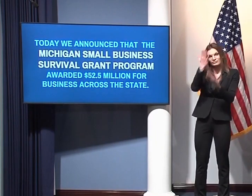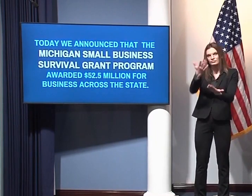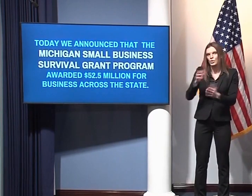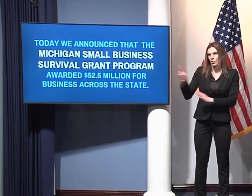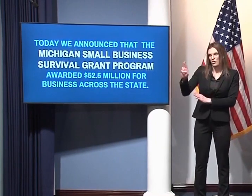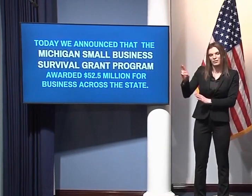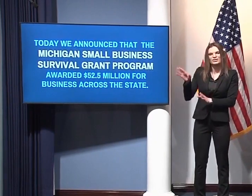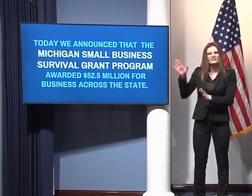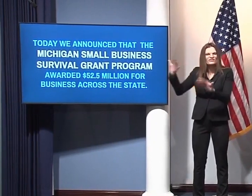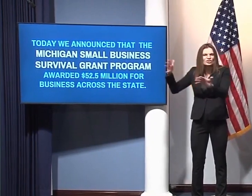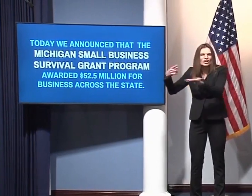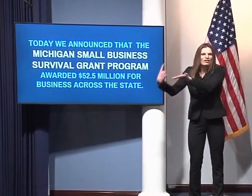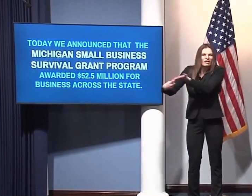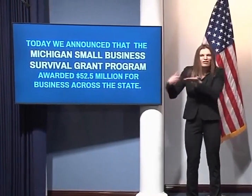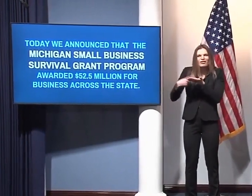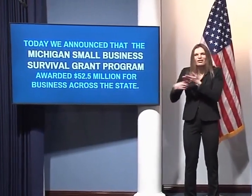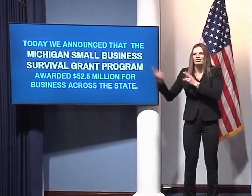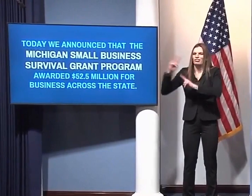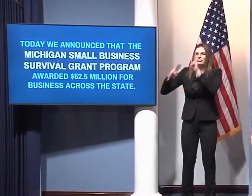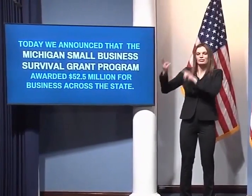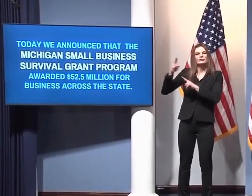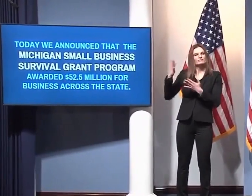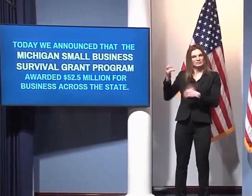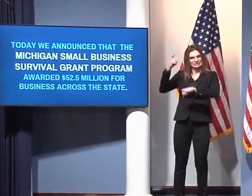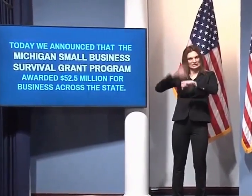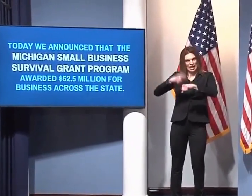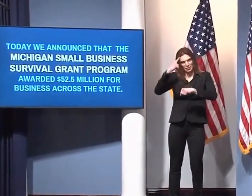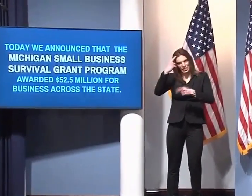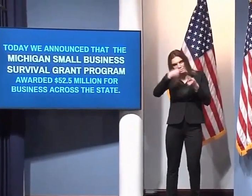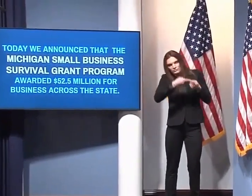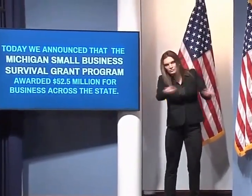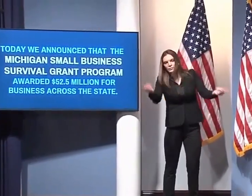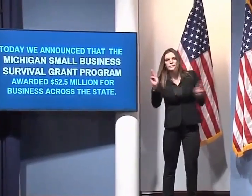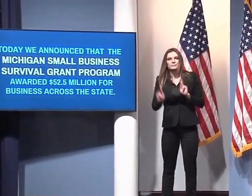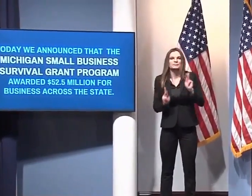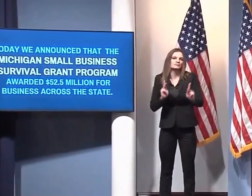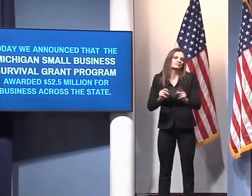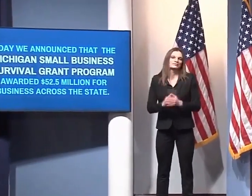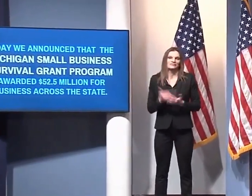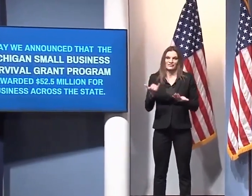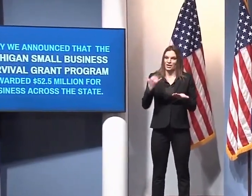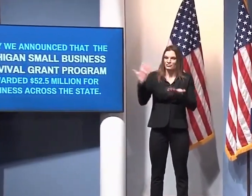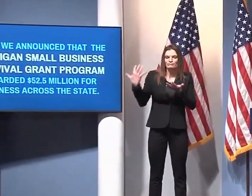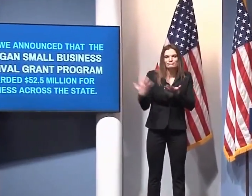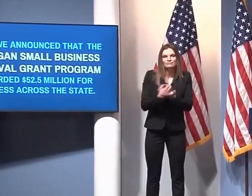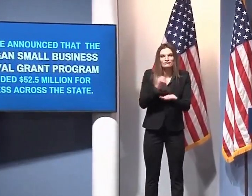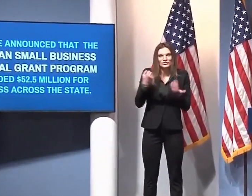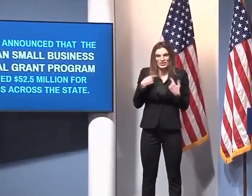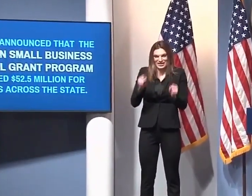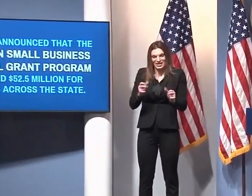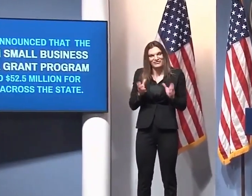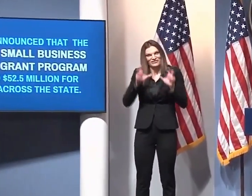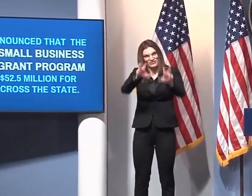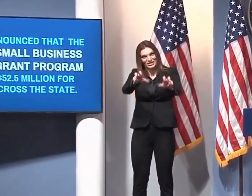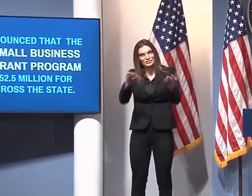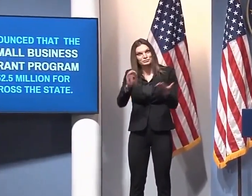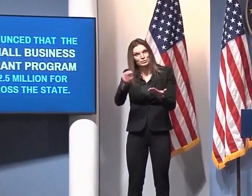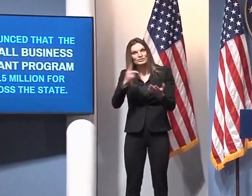legislature to do just that. We have an unprecedented opportunity to invest in